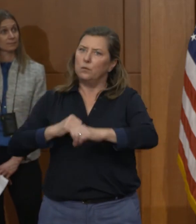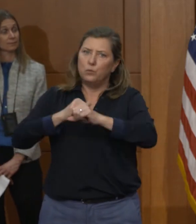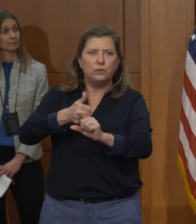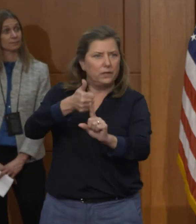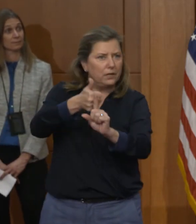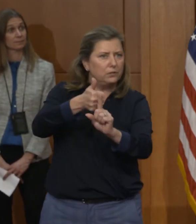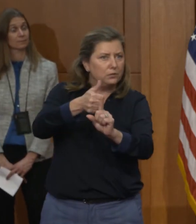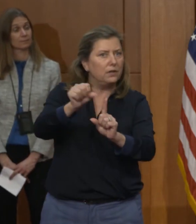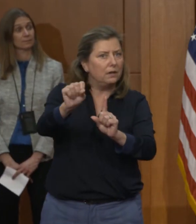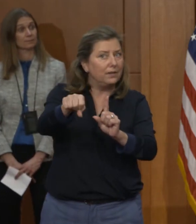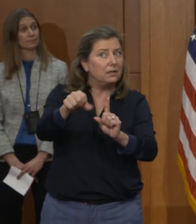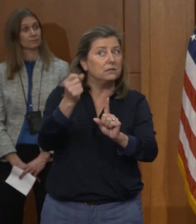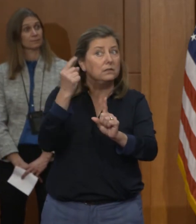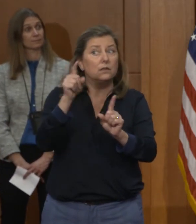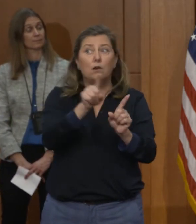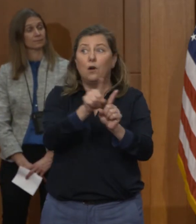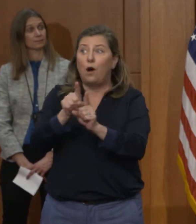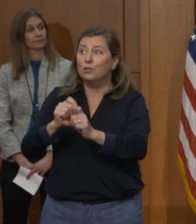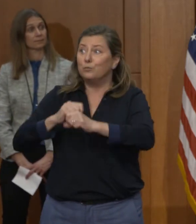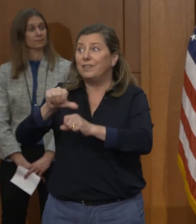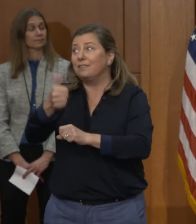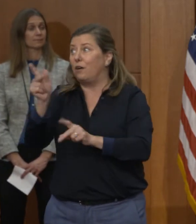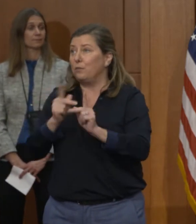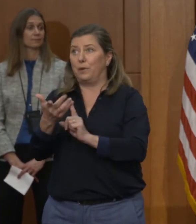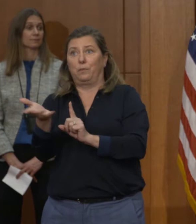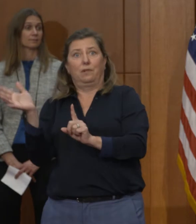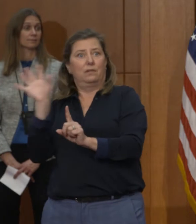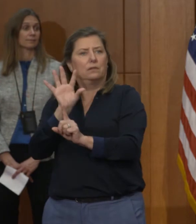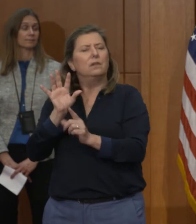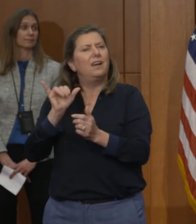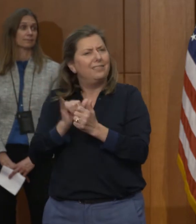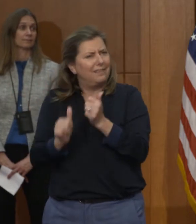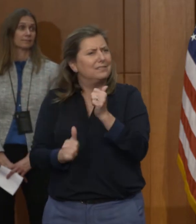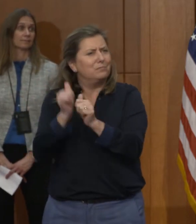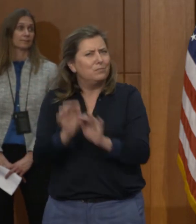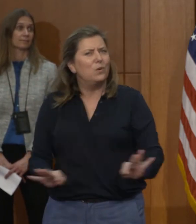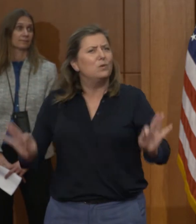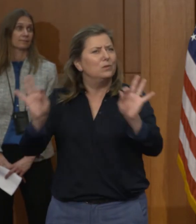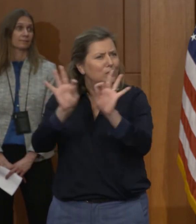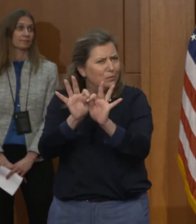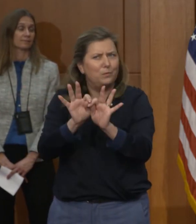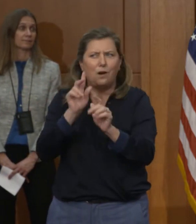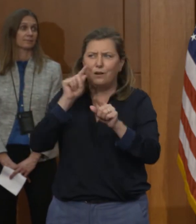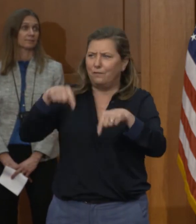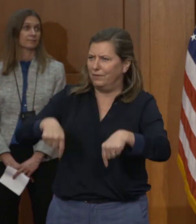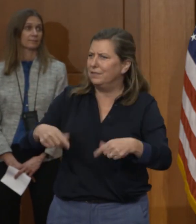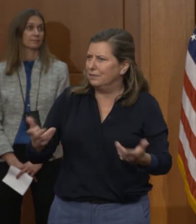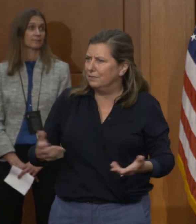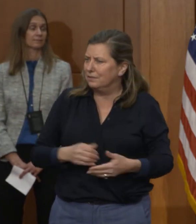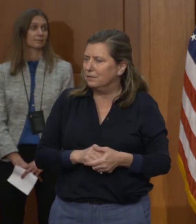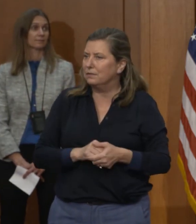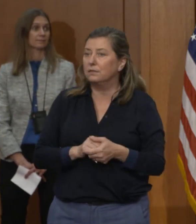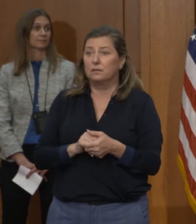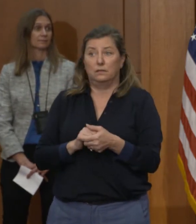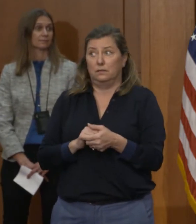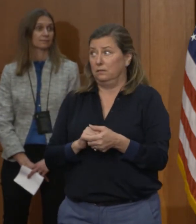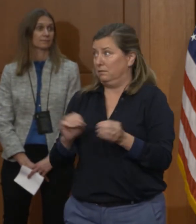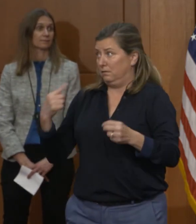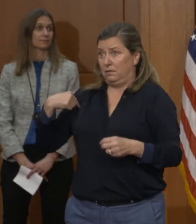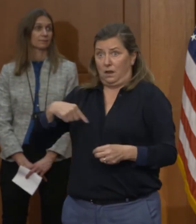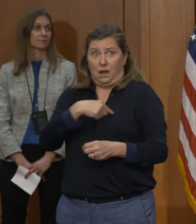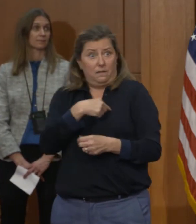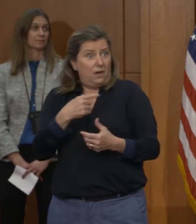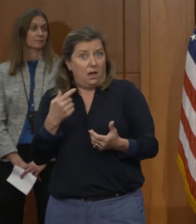protecting yourself. You're protecting other people, and that is the most important part of these efforts. None of us is